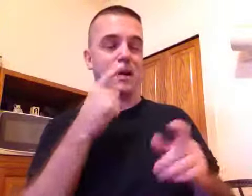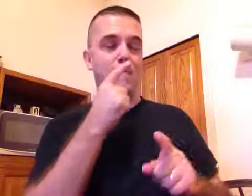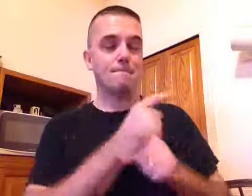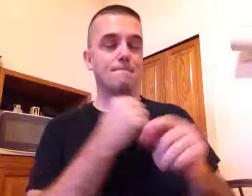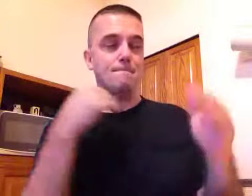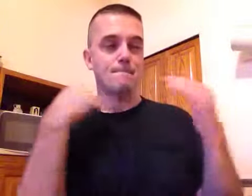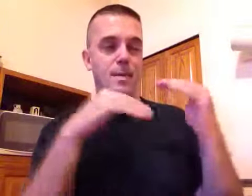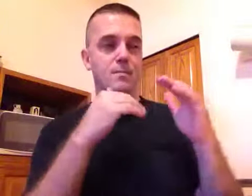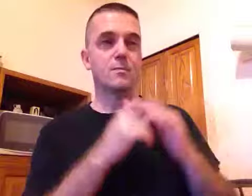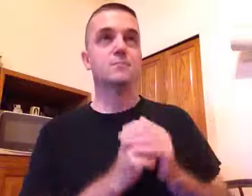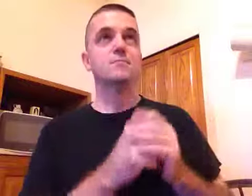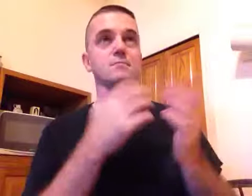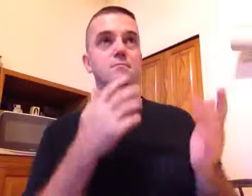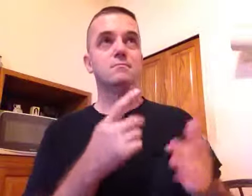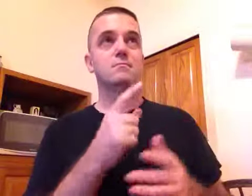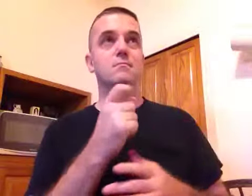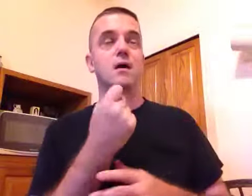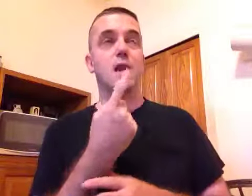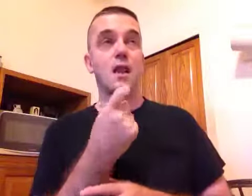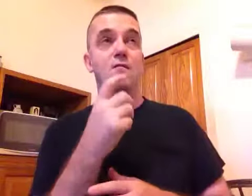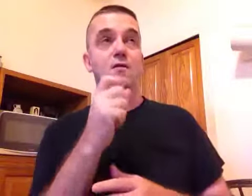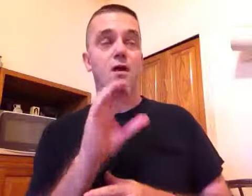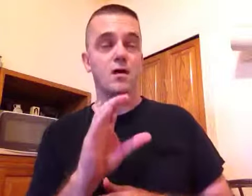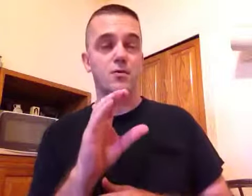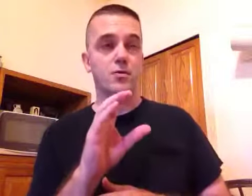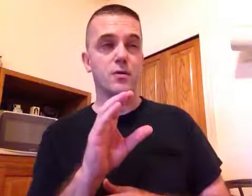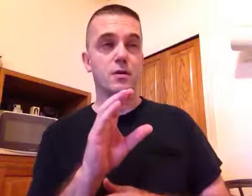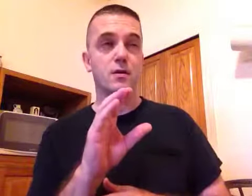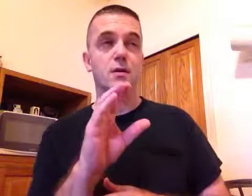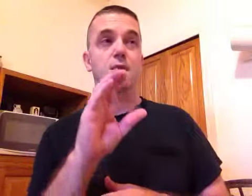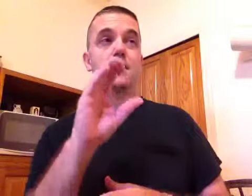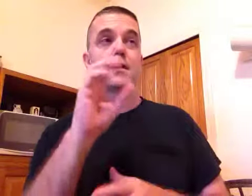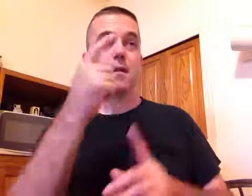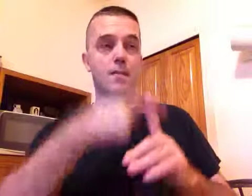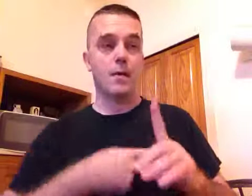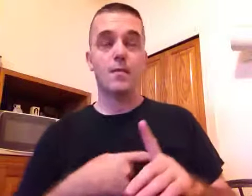Minimums? About $1,100 a month. And how much severance are you getting?